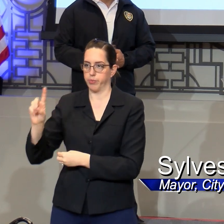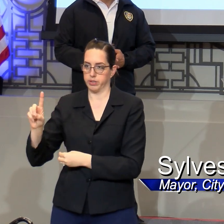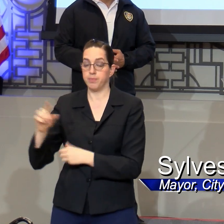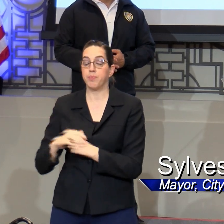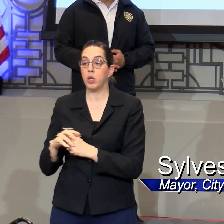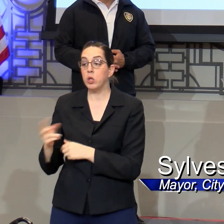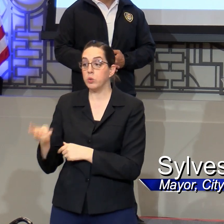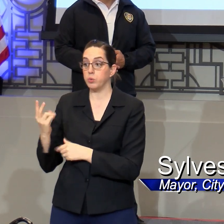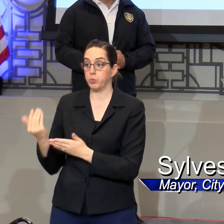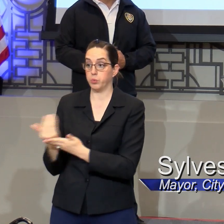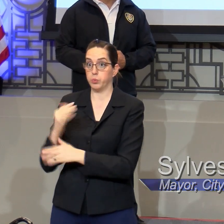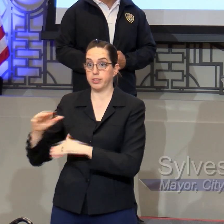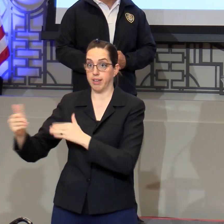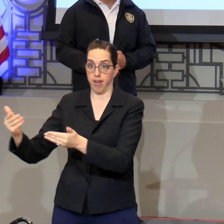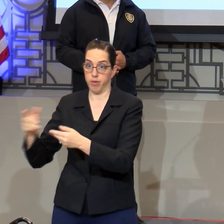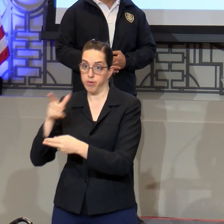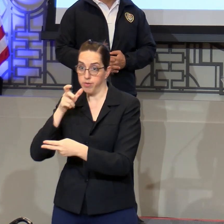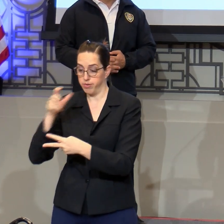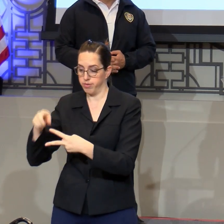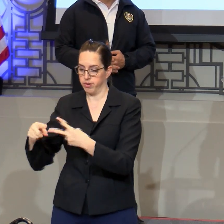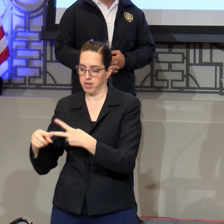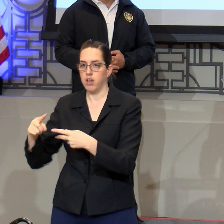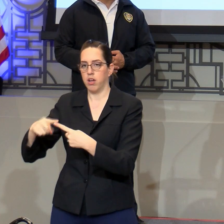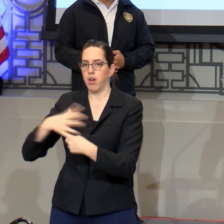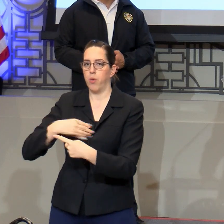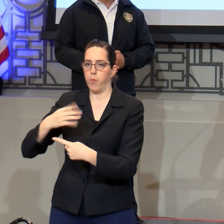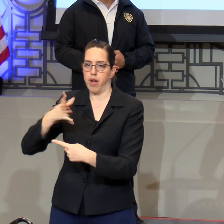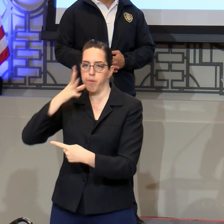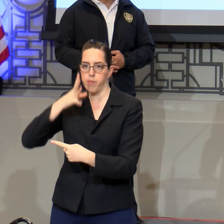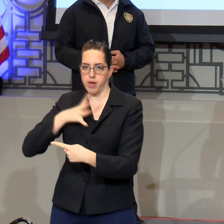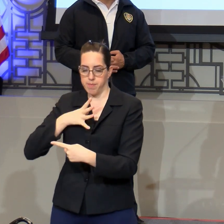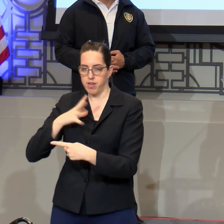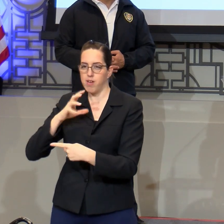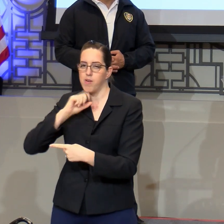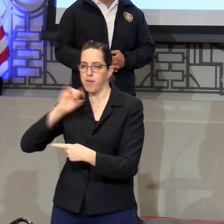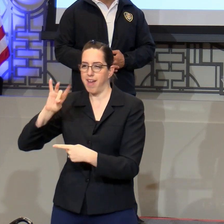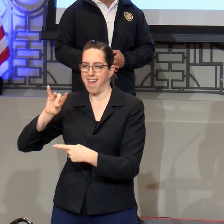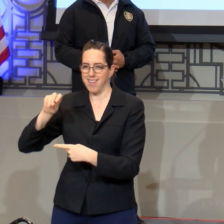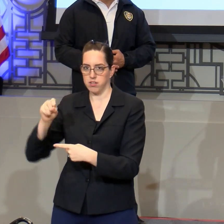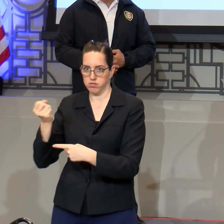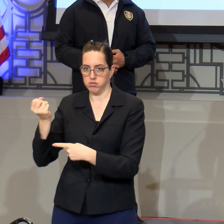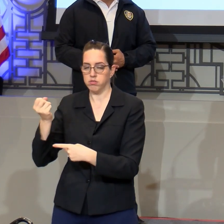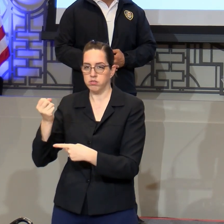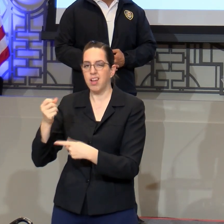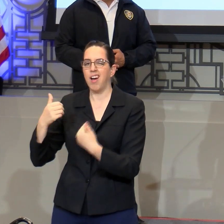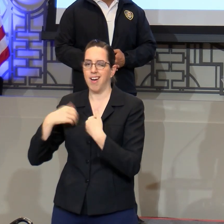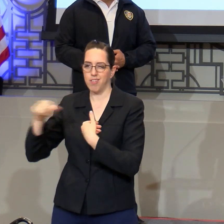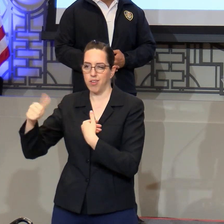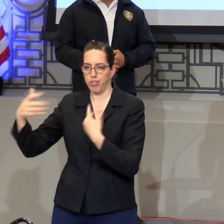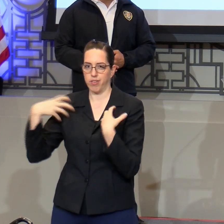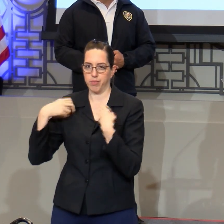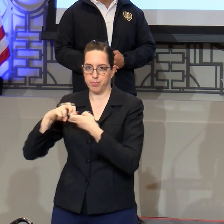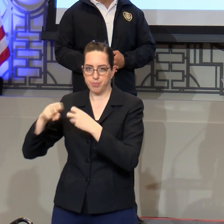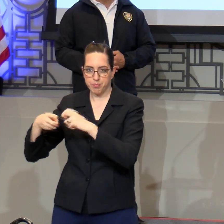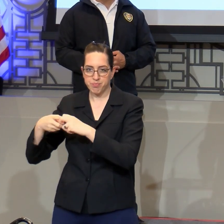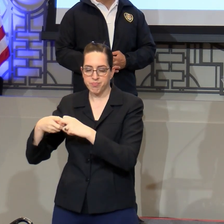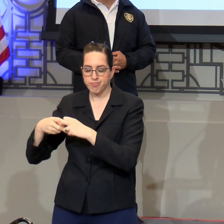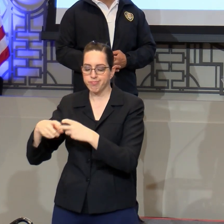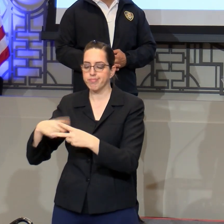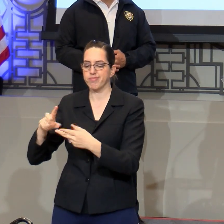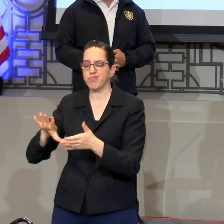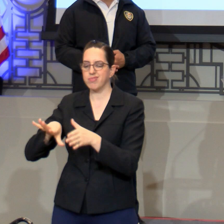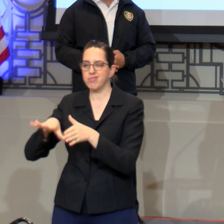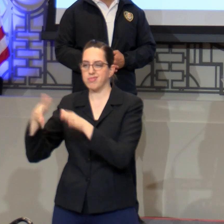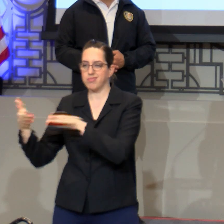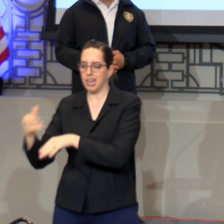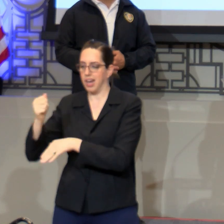The 2 new deaths include a white female in her 80s with underlying health conditions who passed